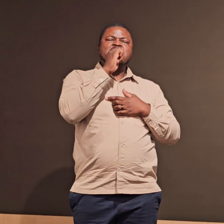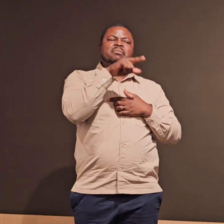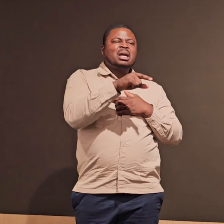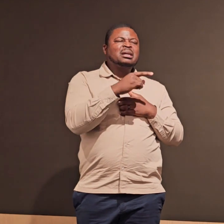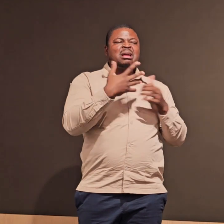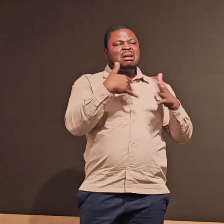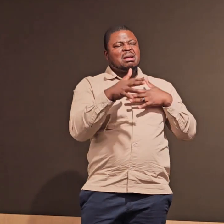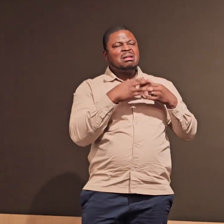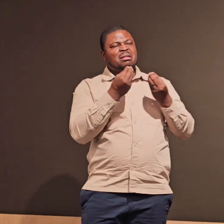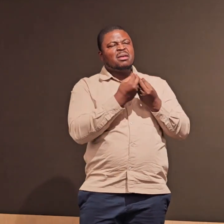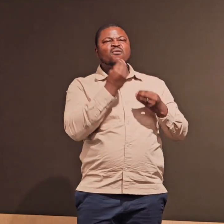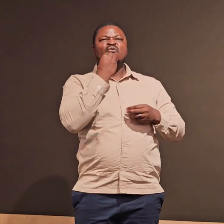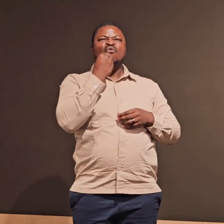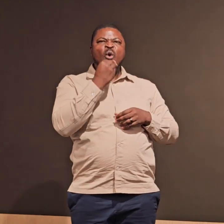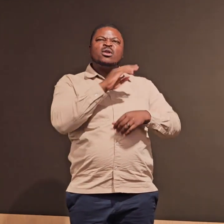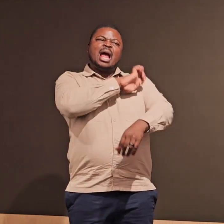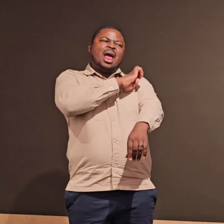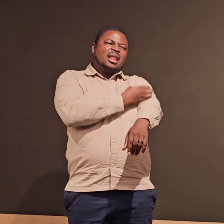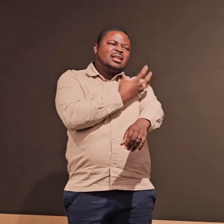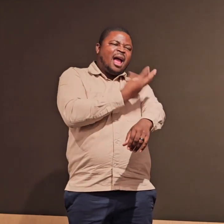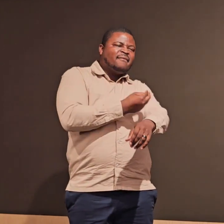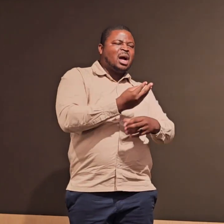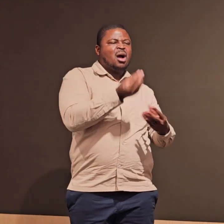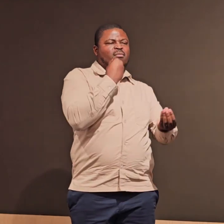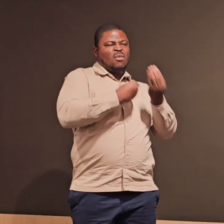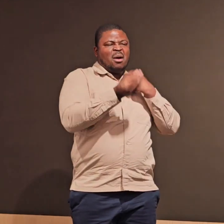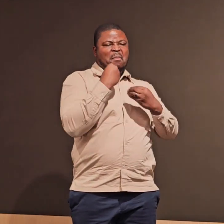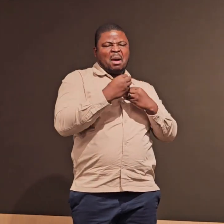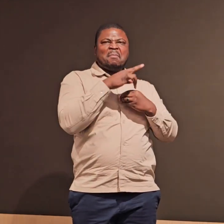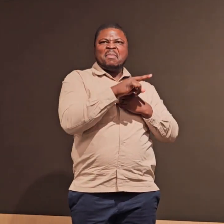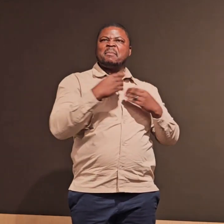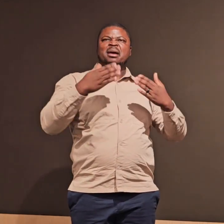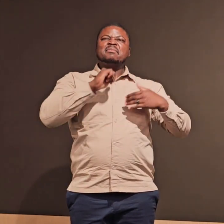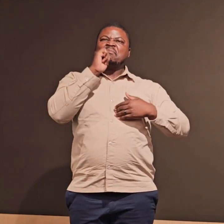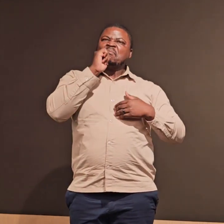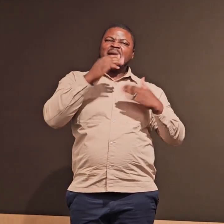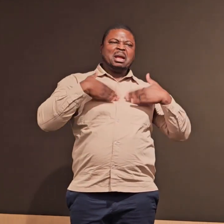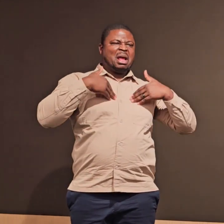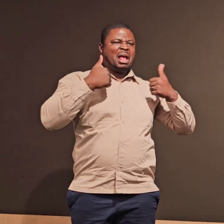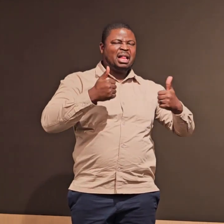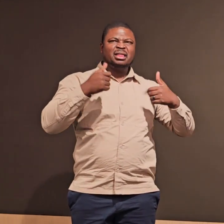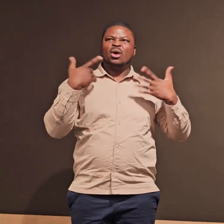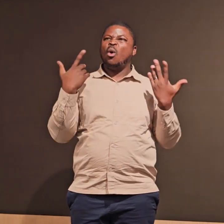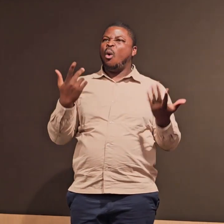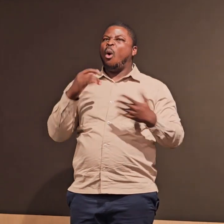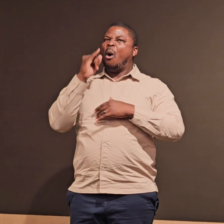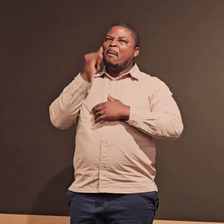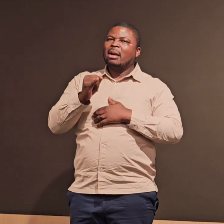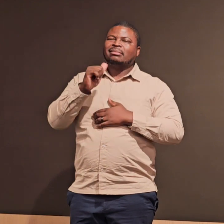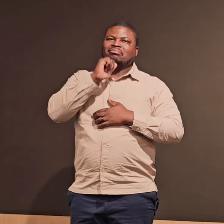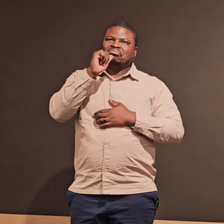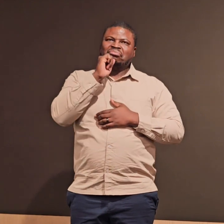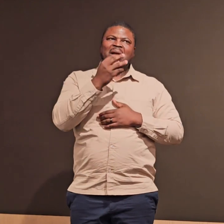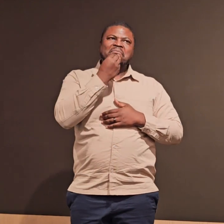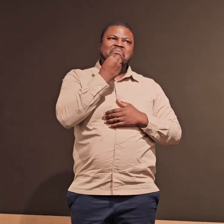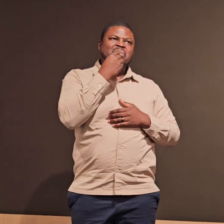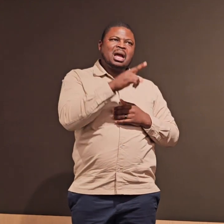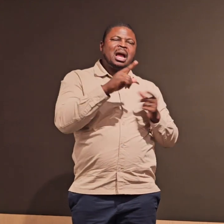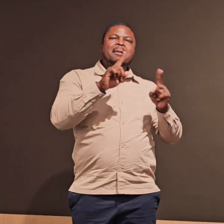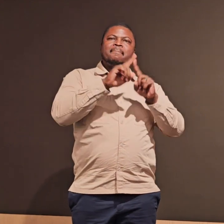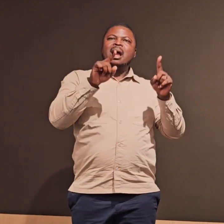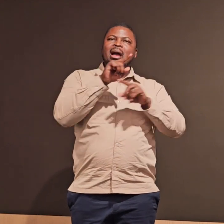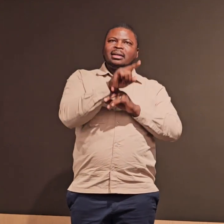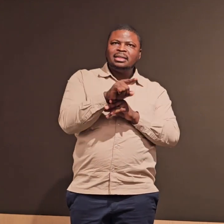with energy-dense food compared to eating well, which is something that we would want to continuously propagate, so